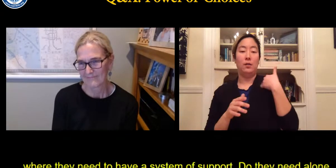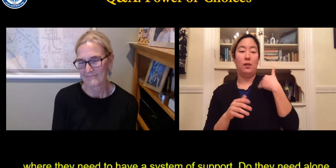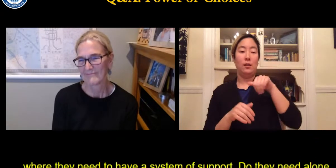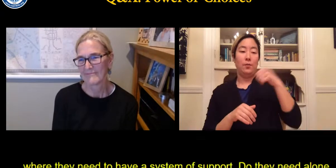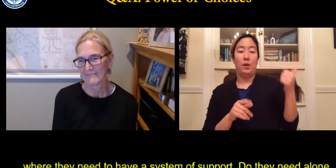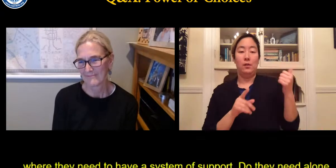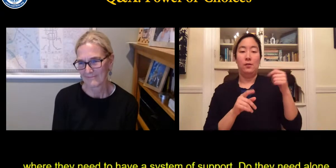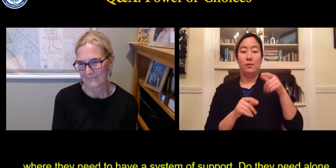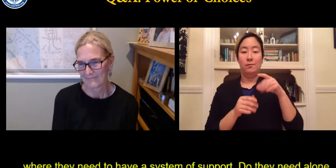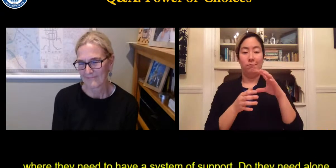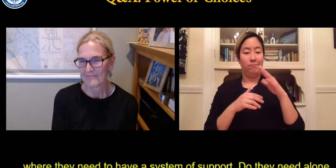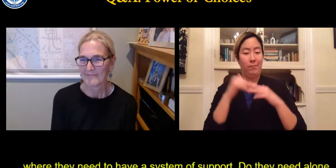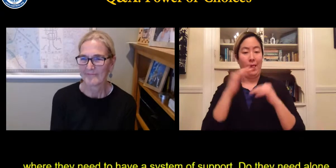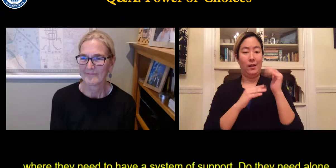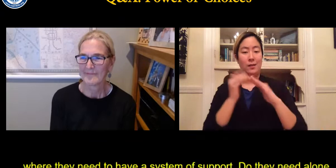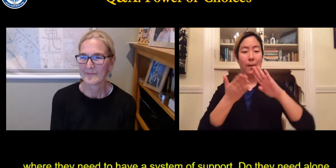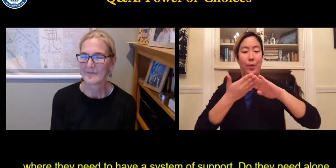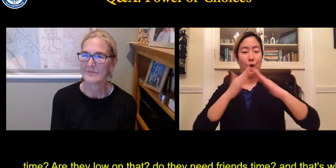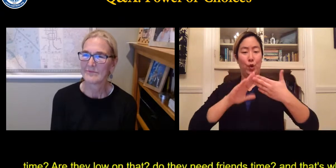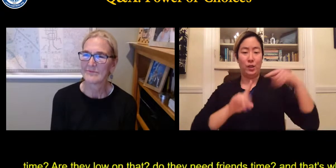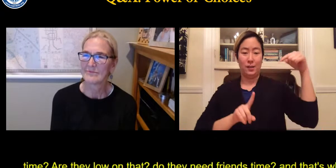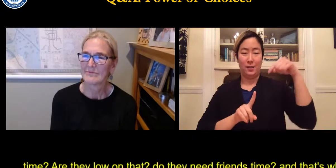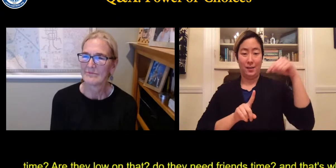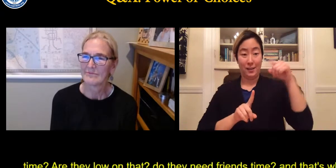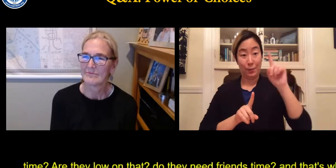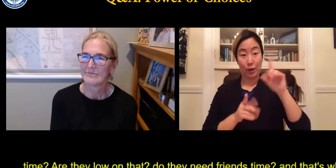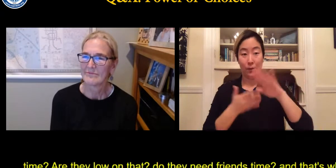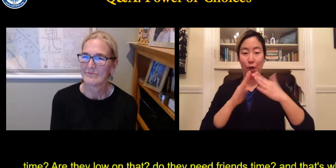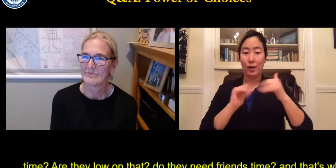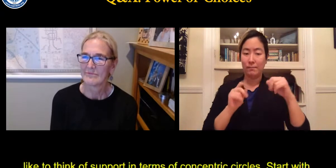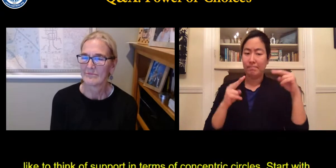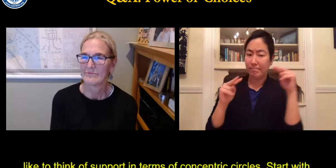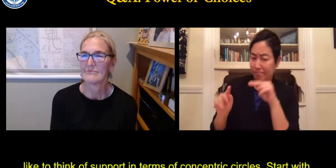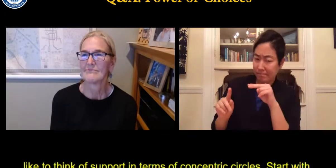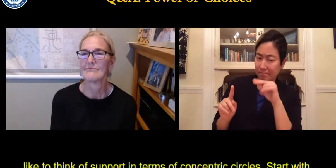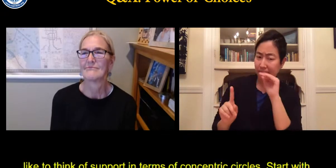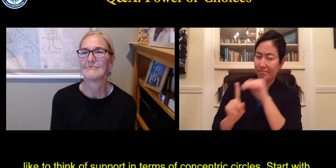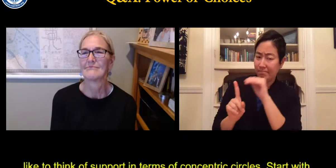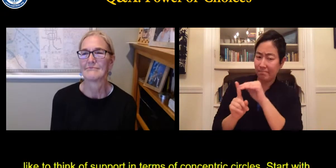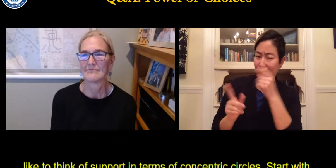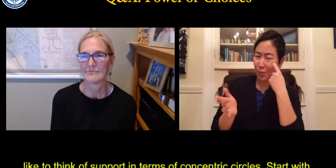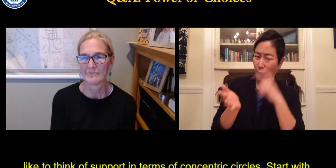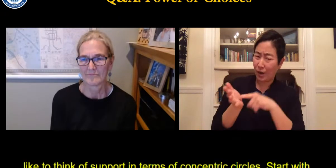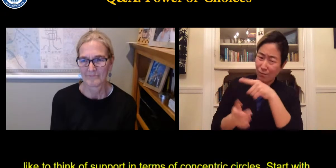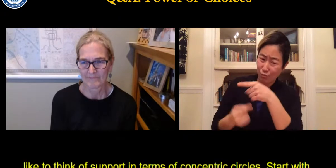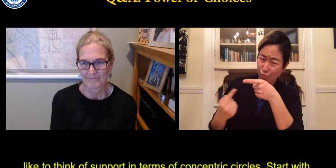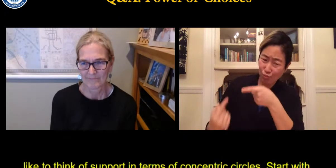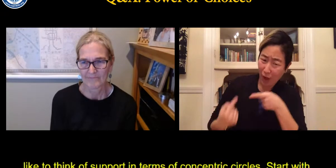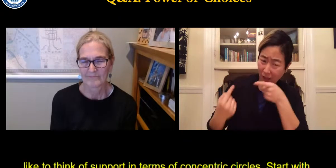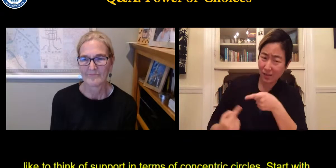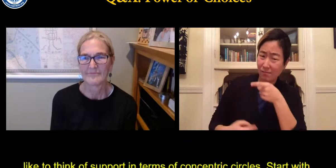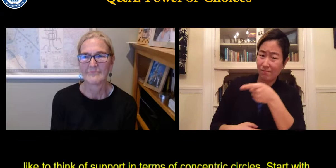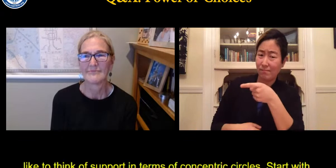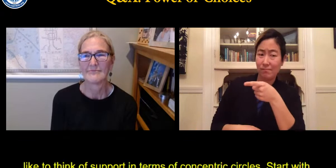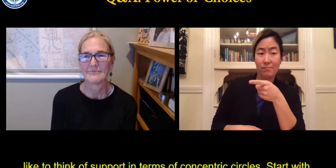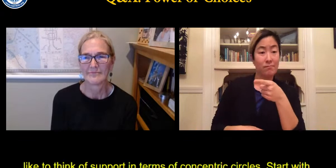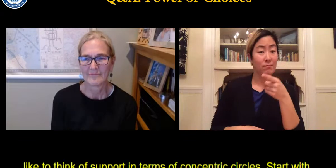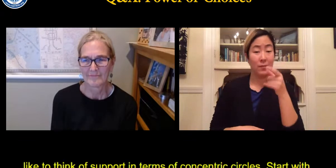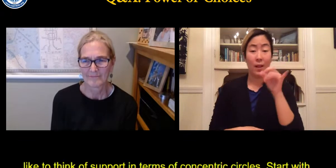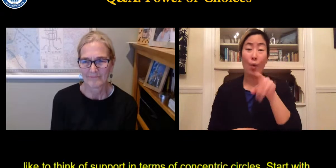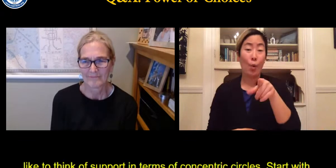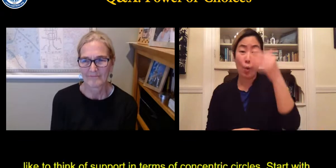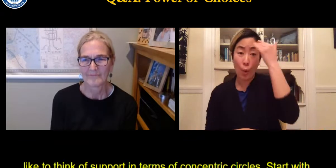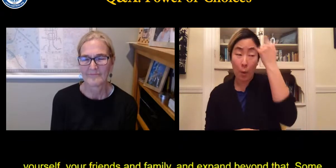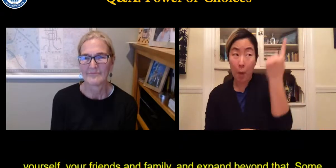health issues. Most do because of stigma. Others do just from being unaware. But when it comes to